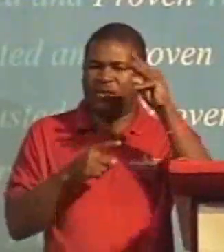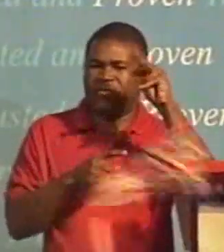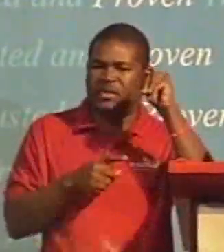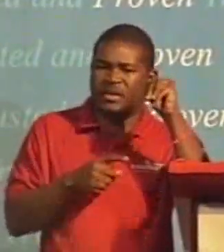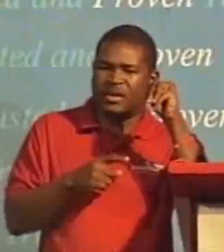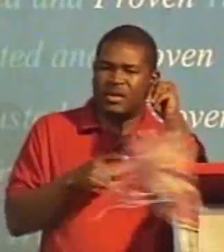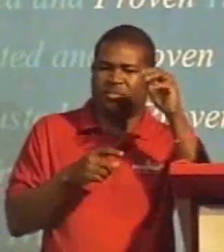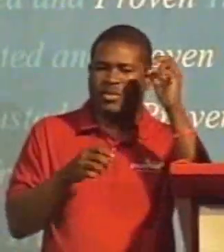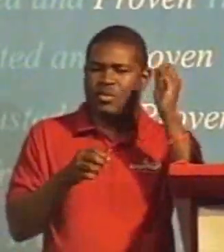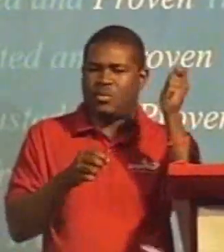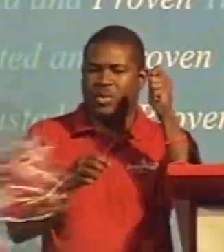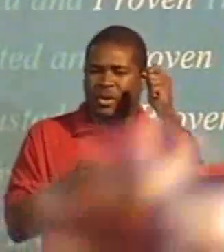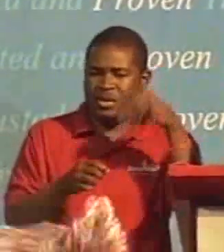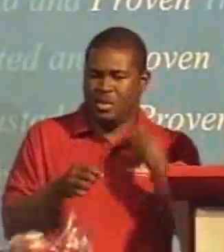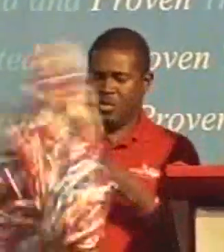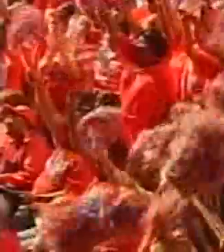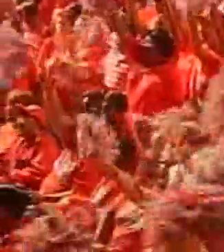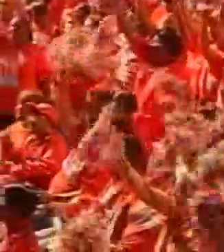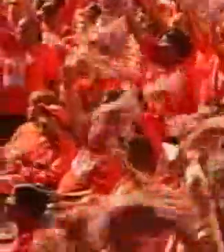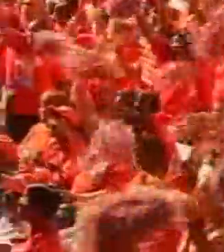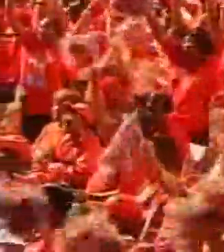give you your plate.